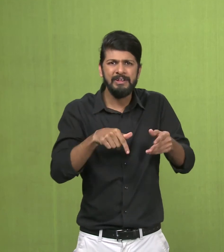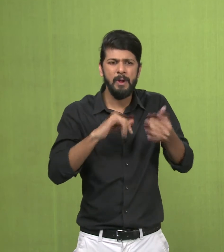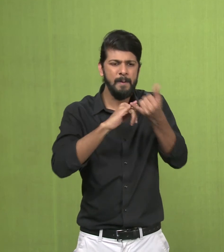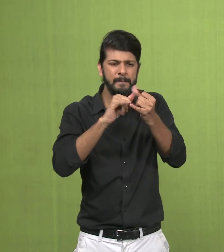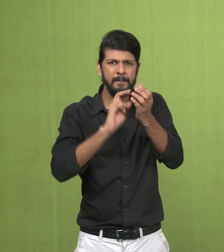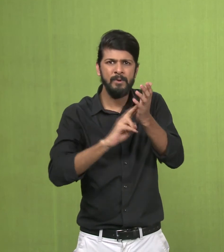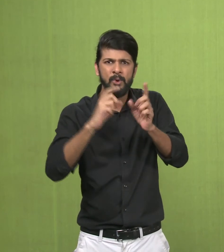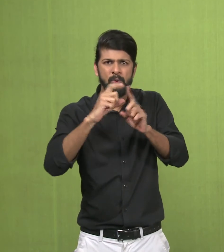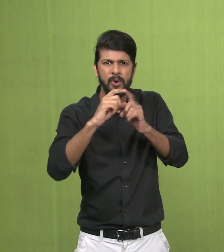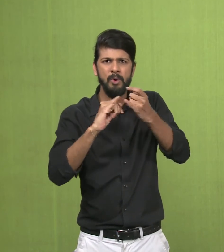Red sandstone.